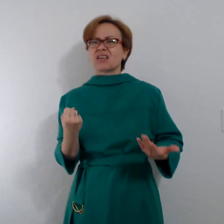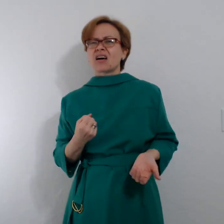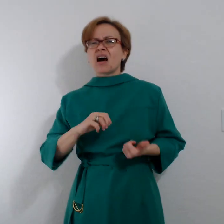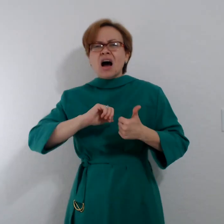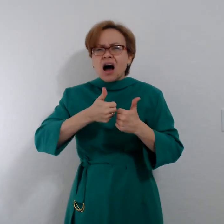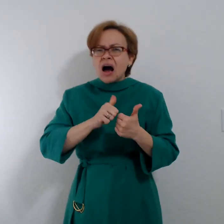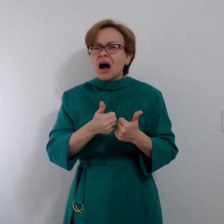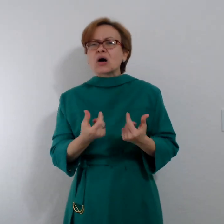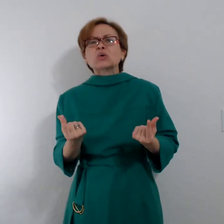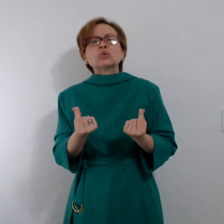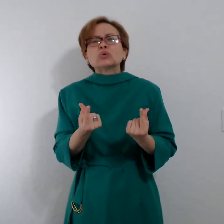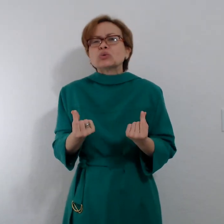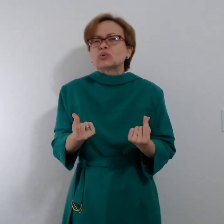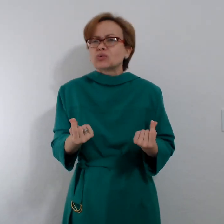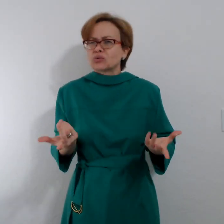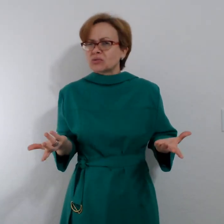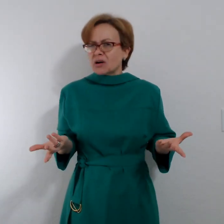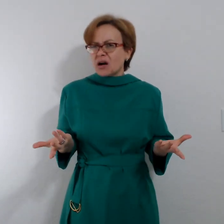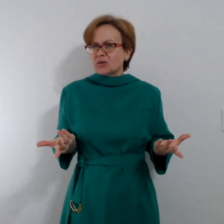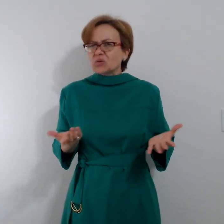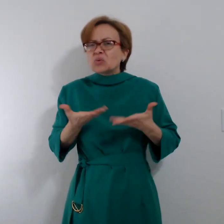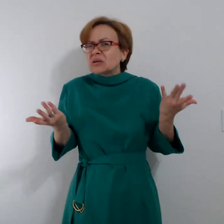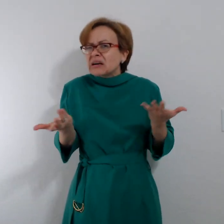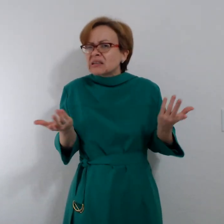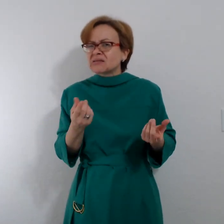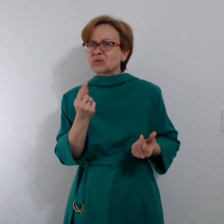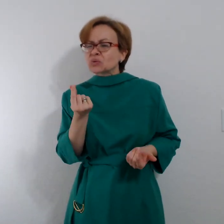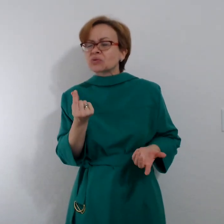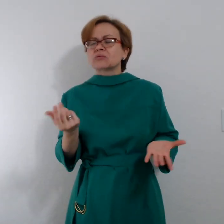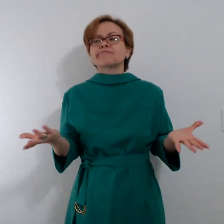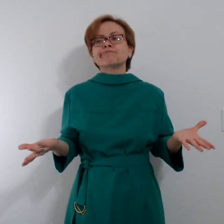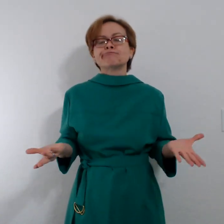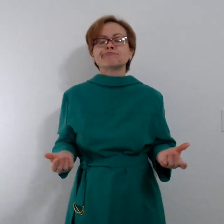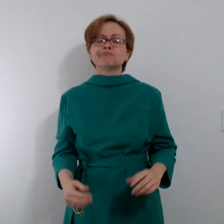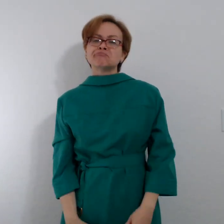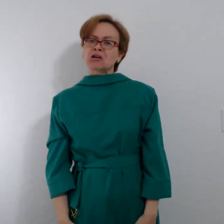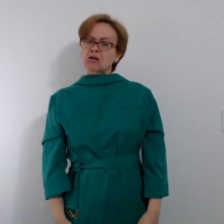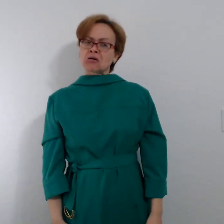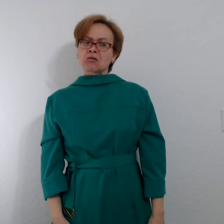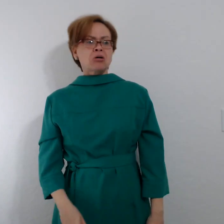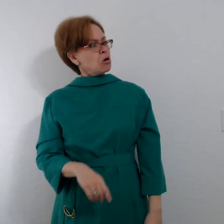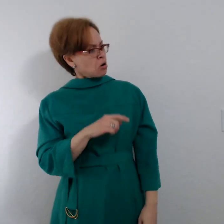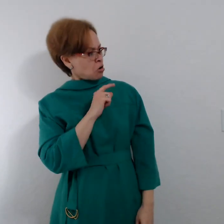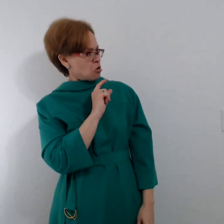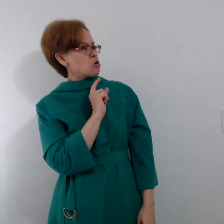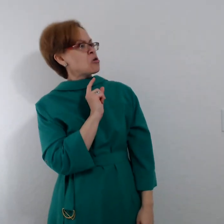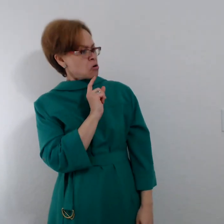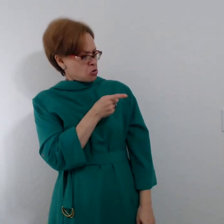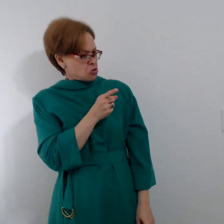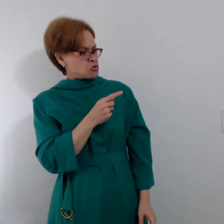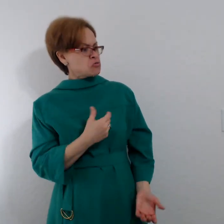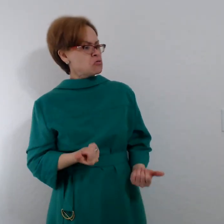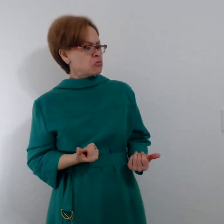you're a magician. Create the illusion of not breathing. It'll be much easier.